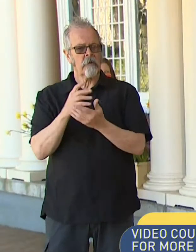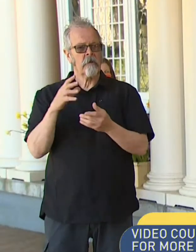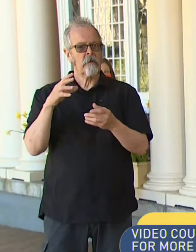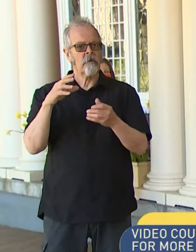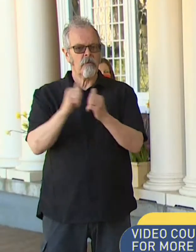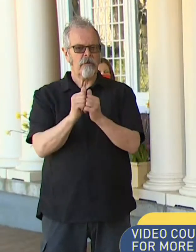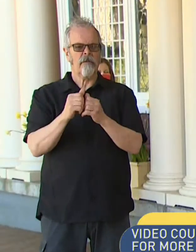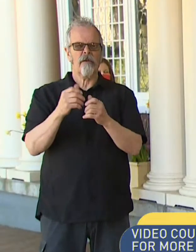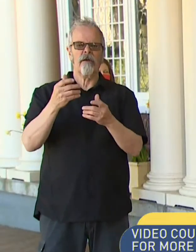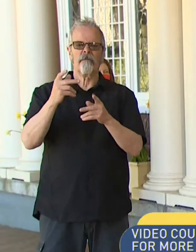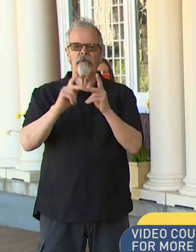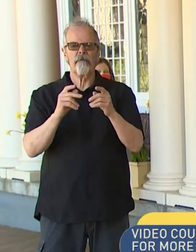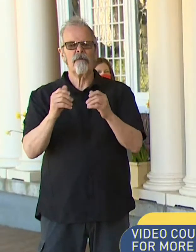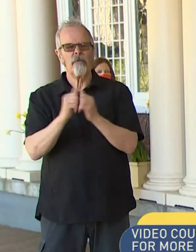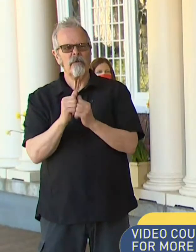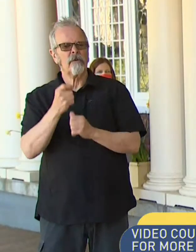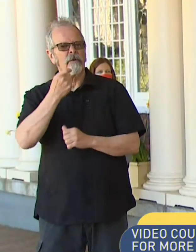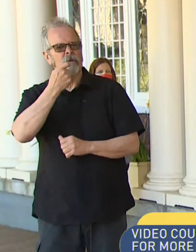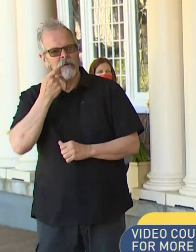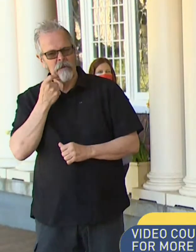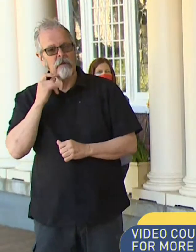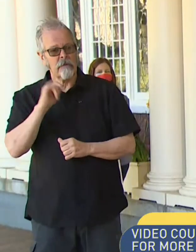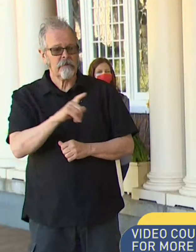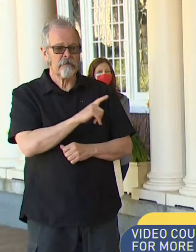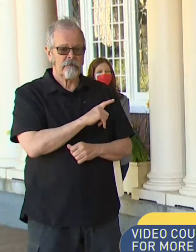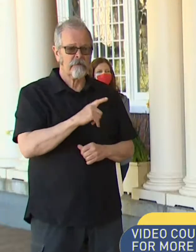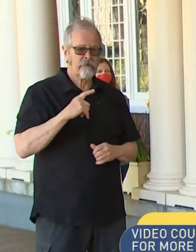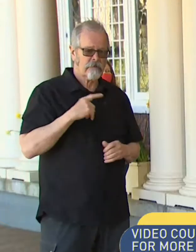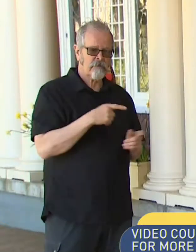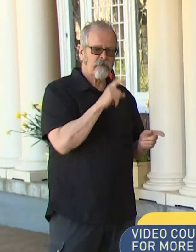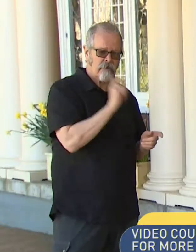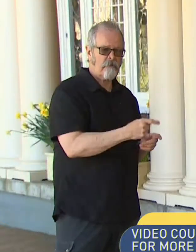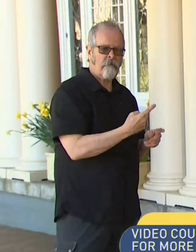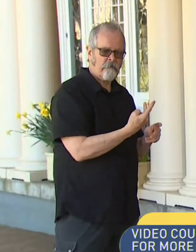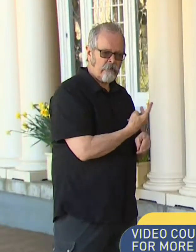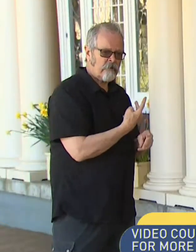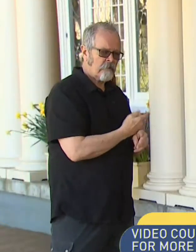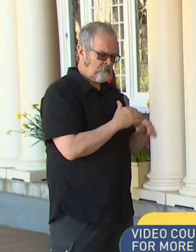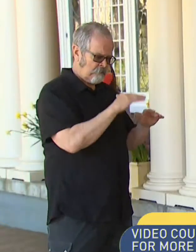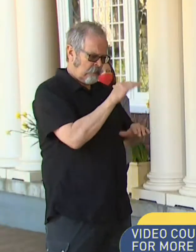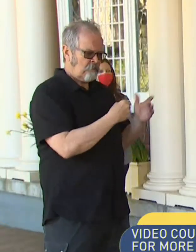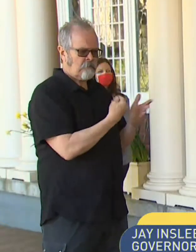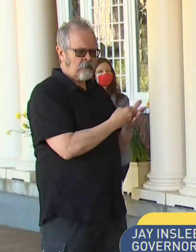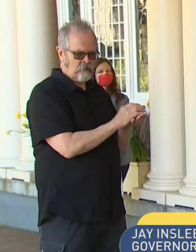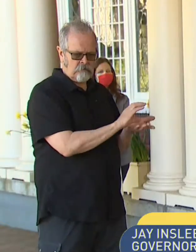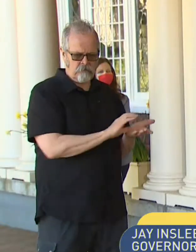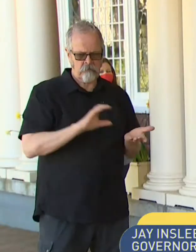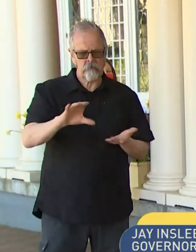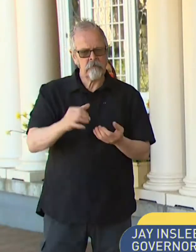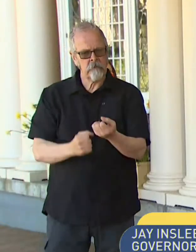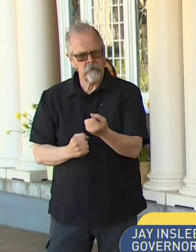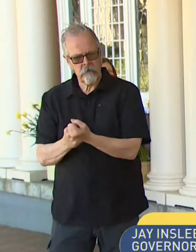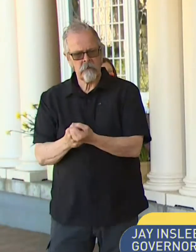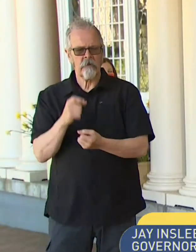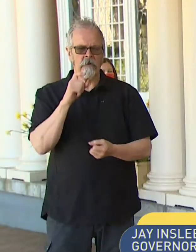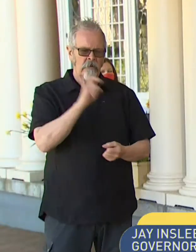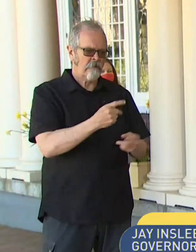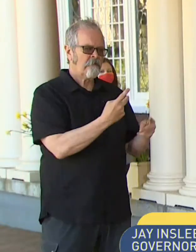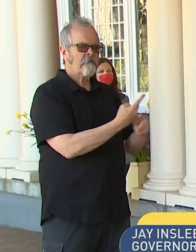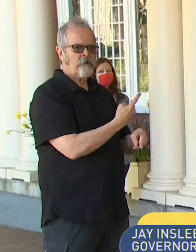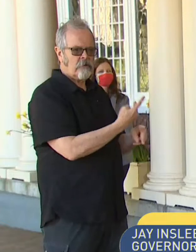the legislature is going to have to figure out the balance between those two things. And I'll continue to help them to the extent I can.